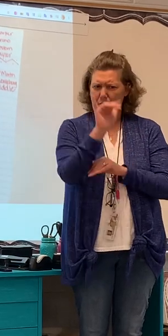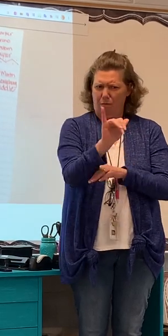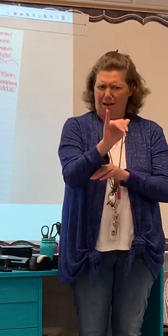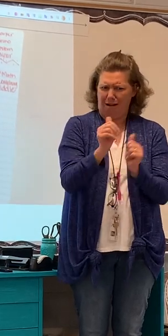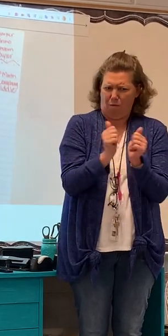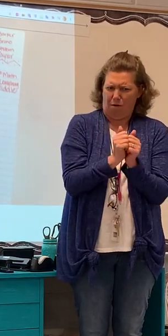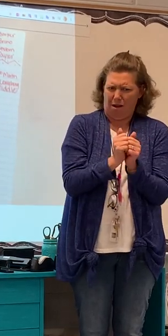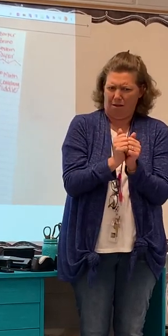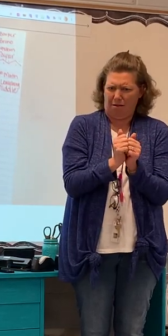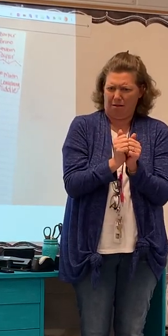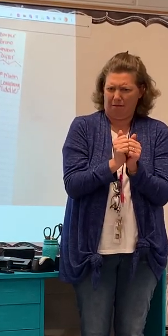So number 2